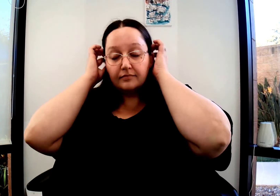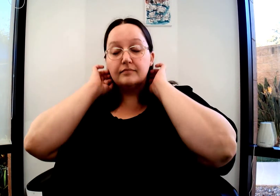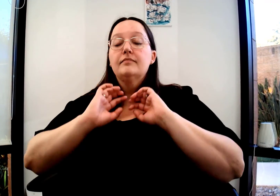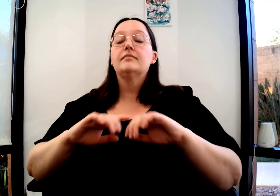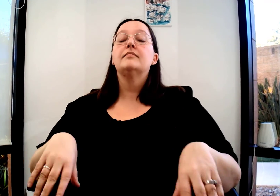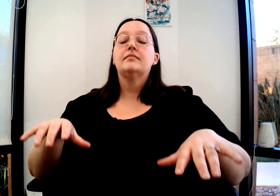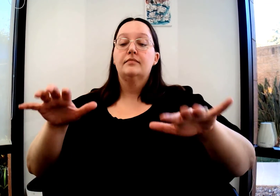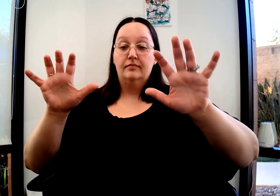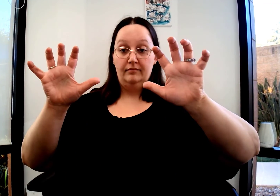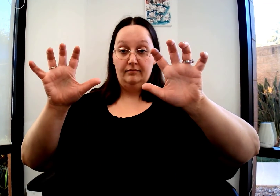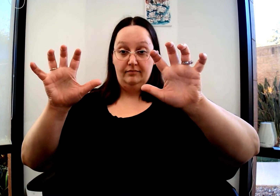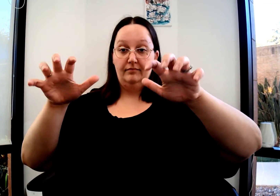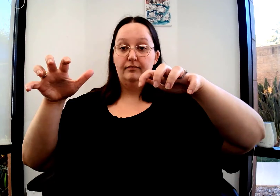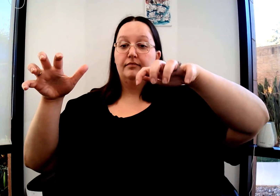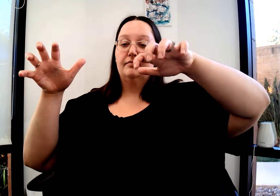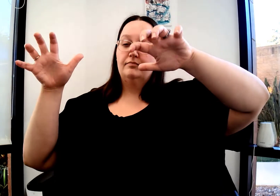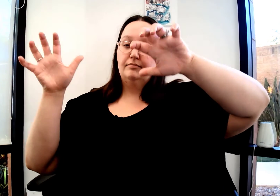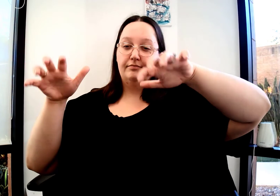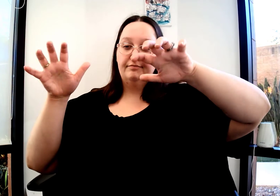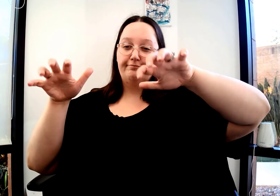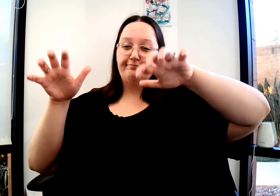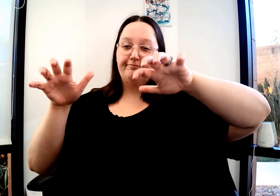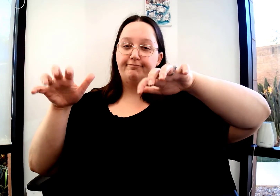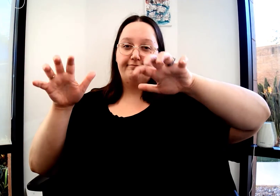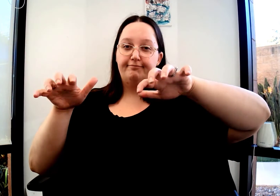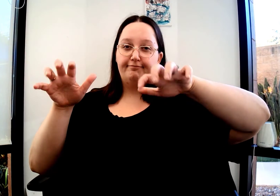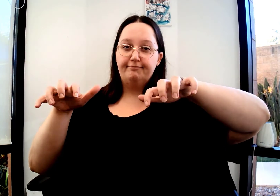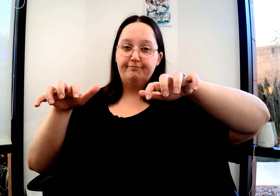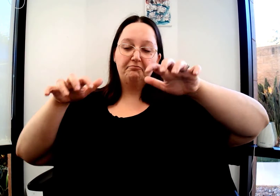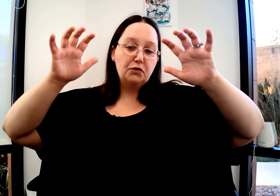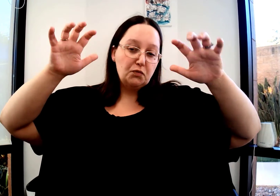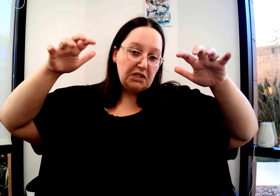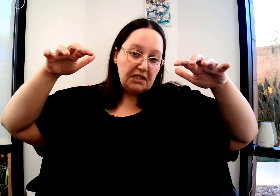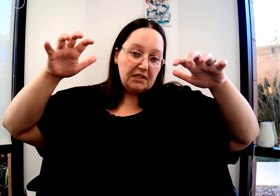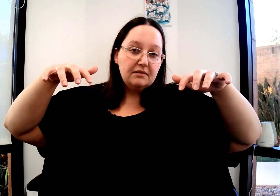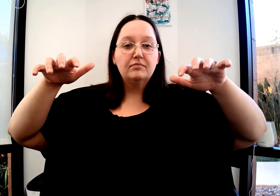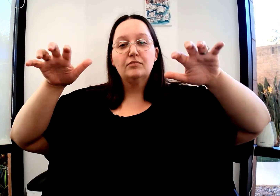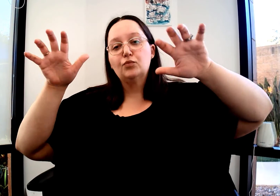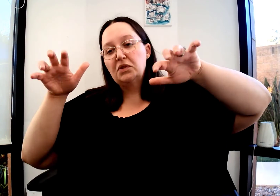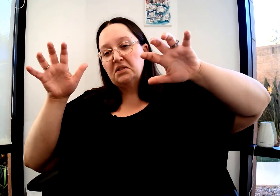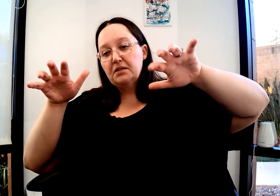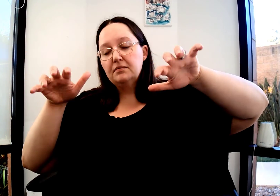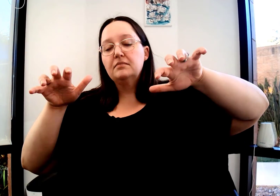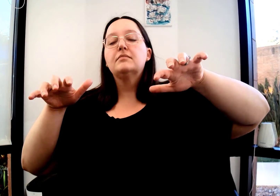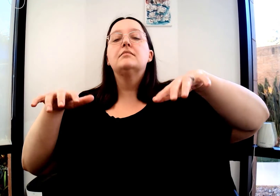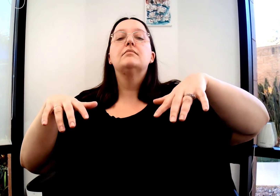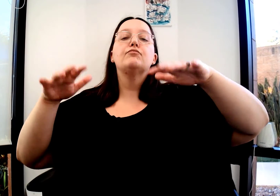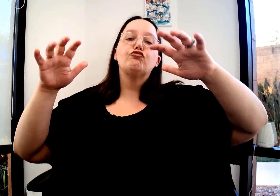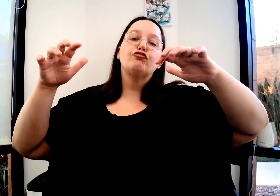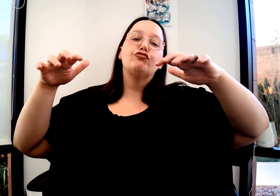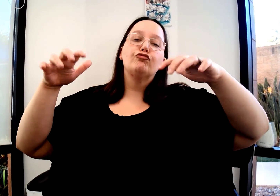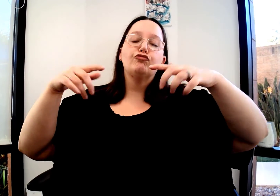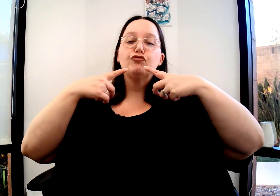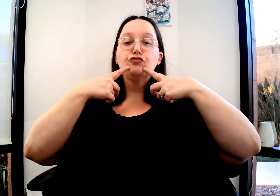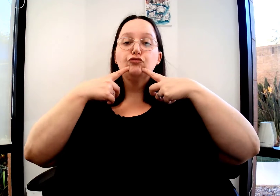The sign rain, 2 bent 5s, bounce up and down, rain.